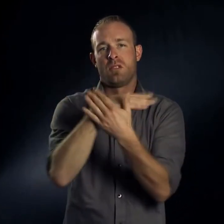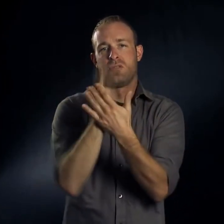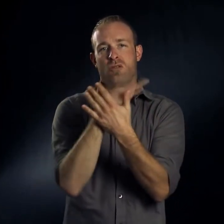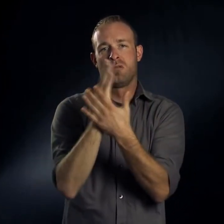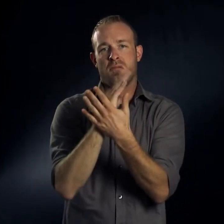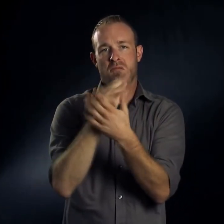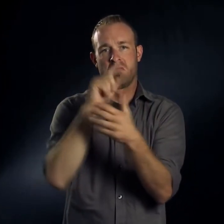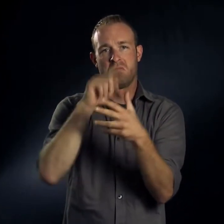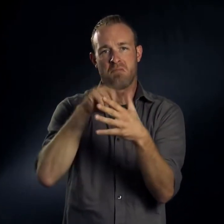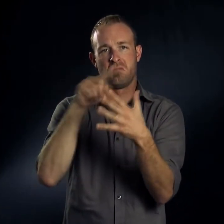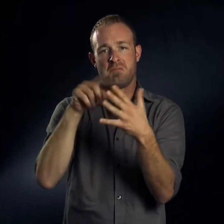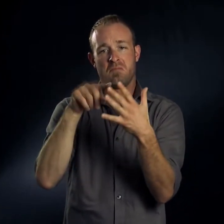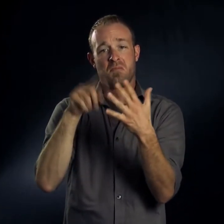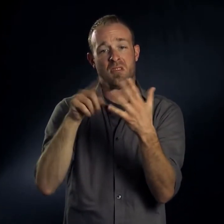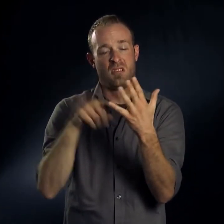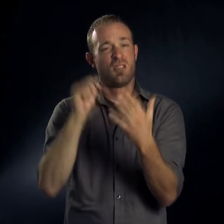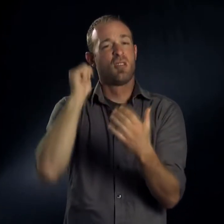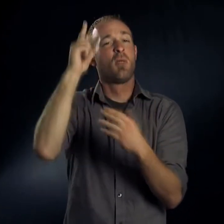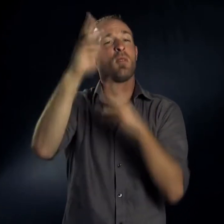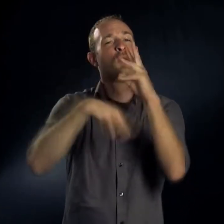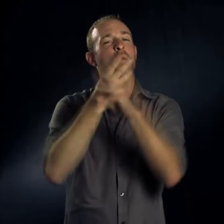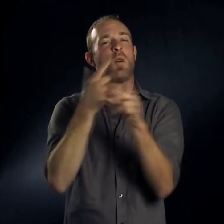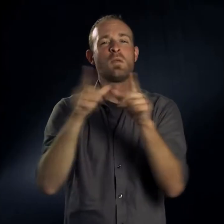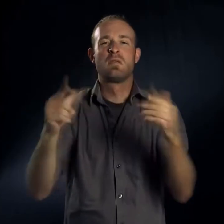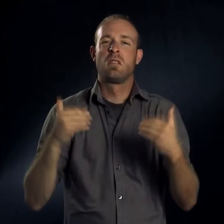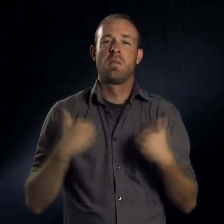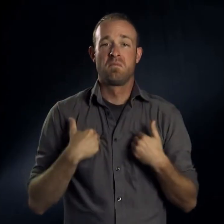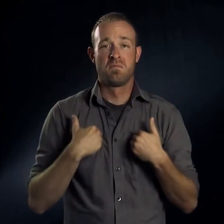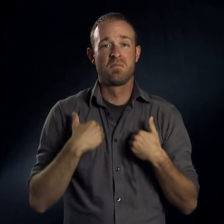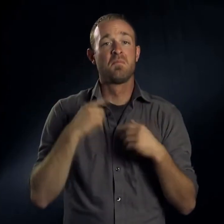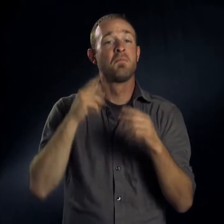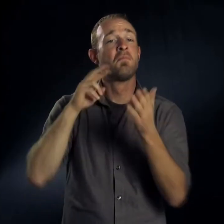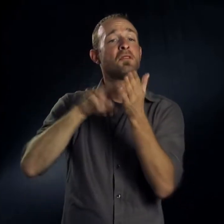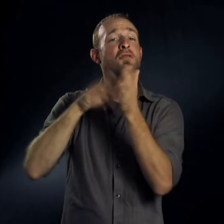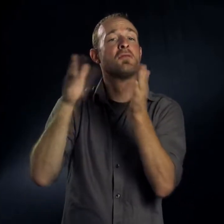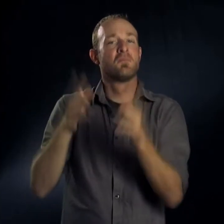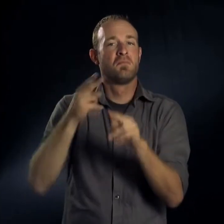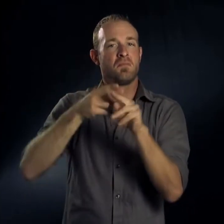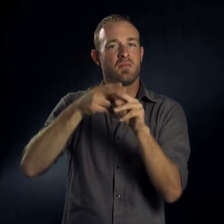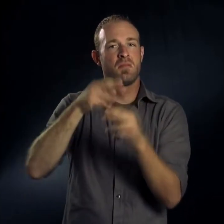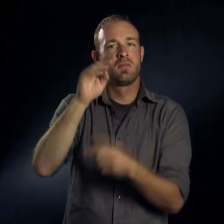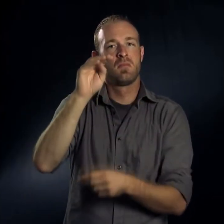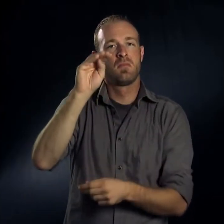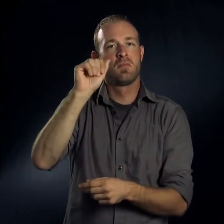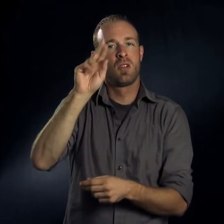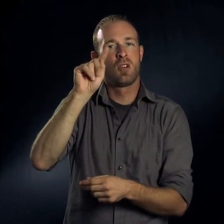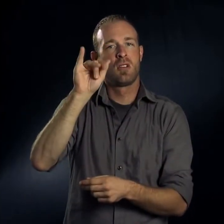I'd like to explain the 5 different registers there are. Now, this is prominent in all languages